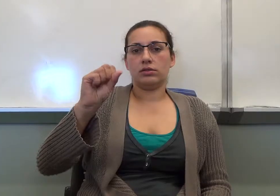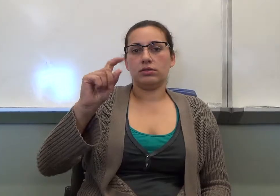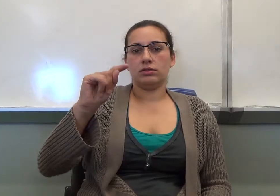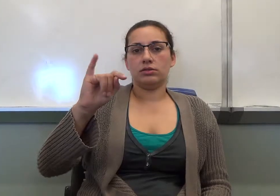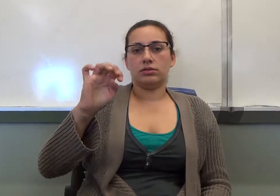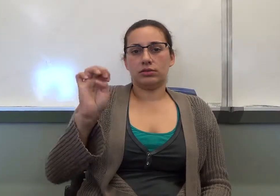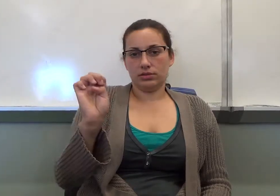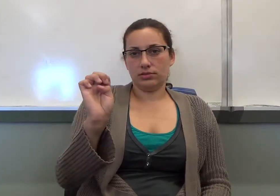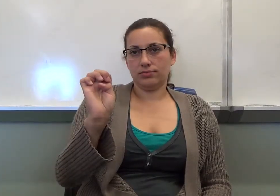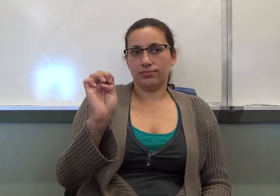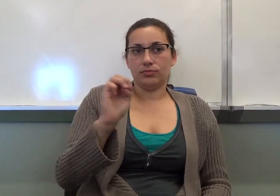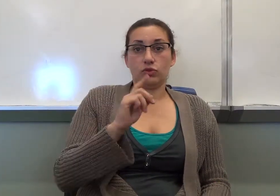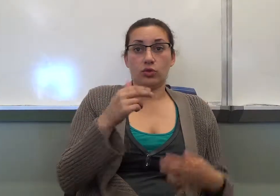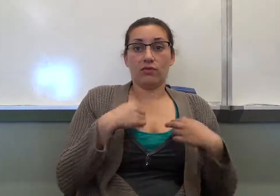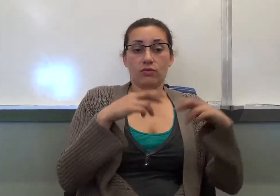area, large room,